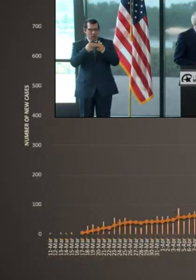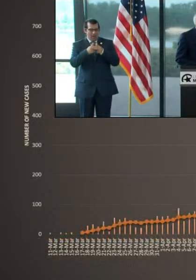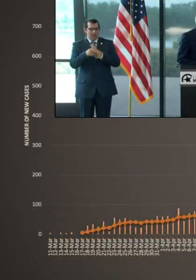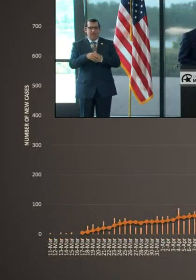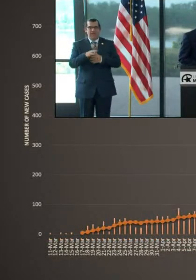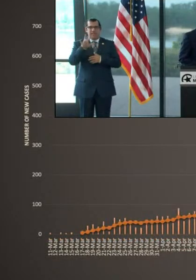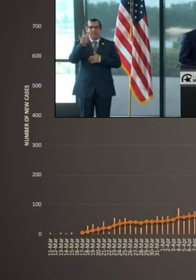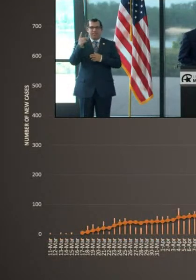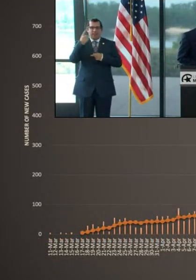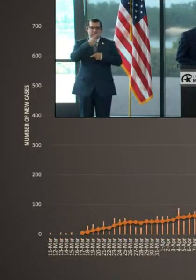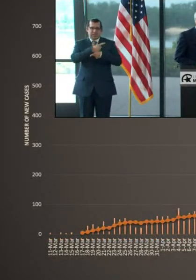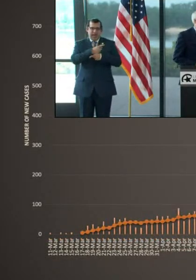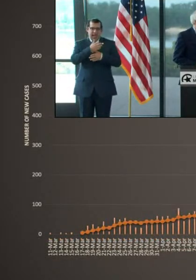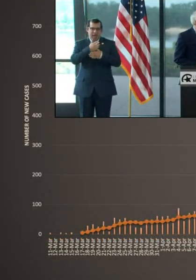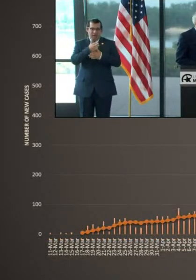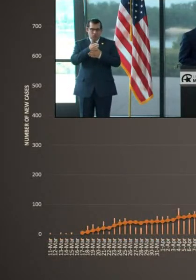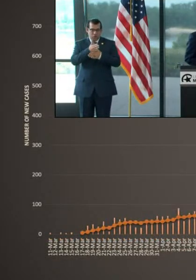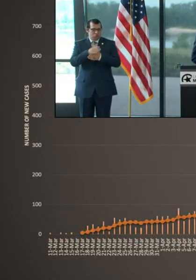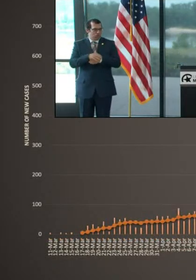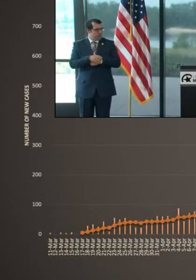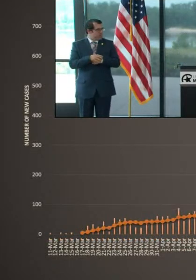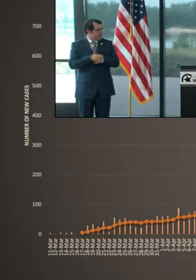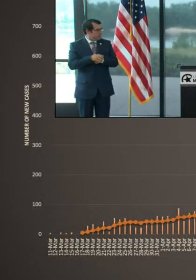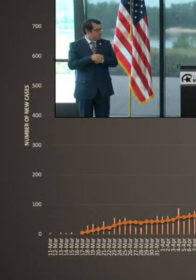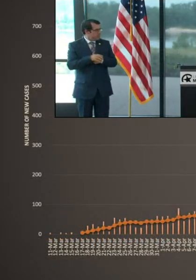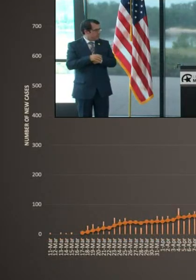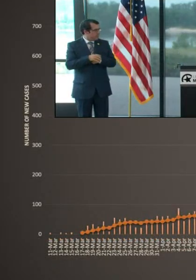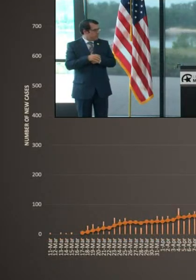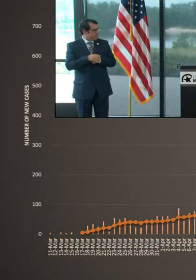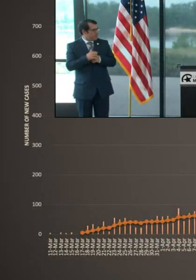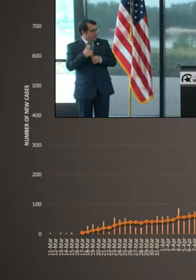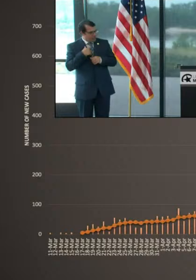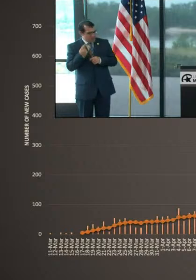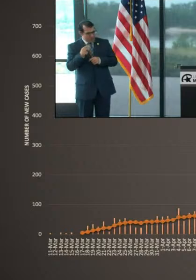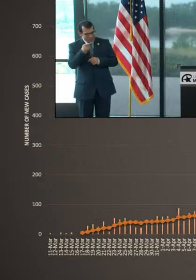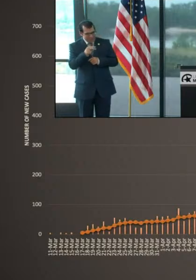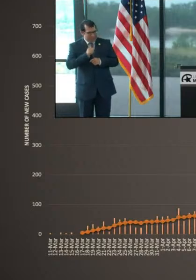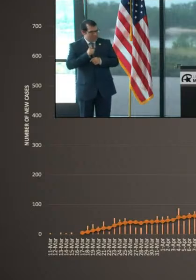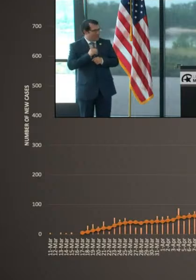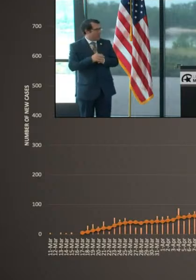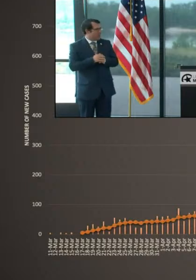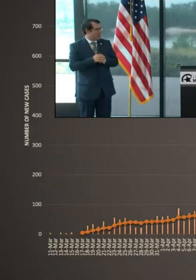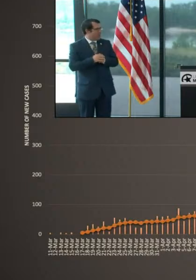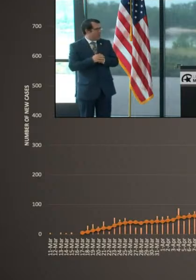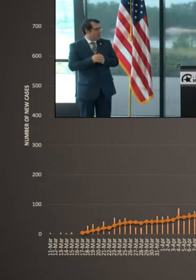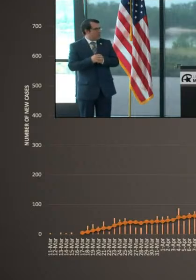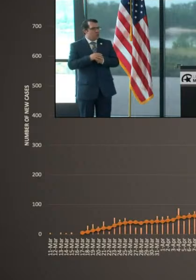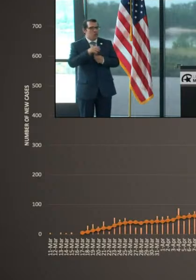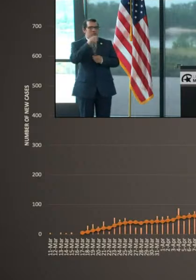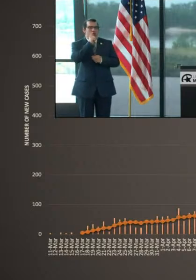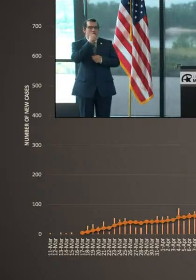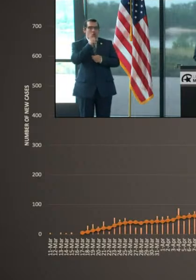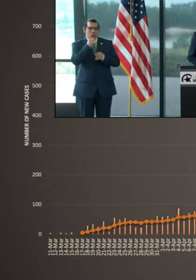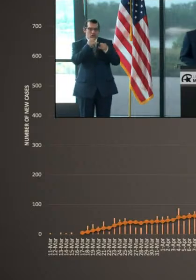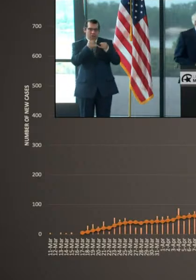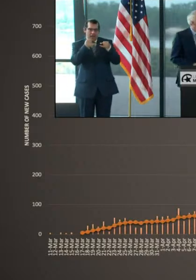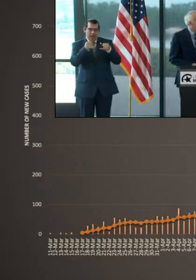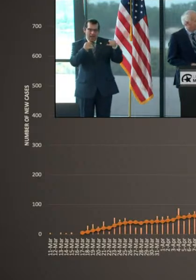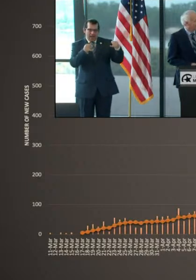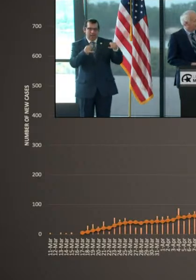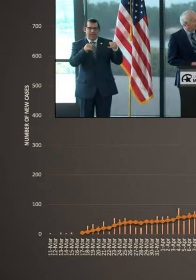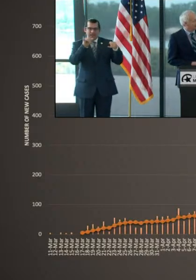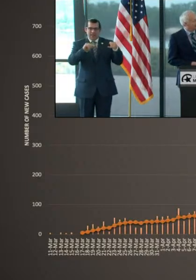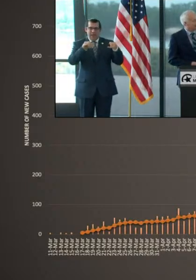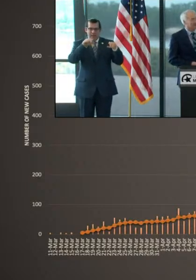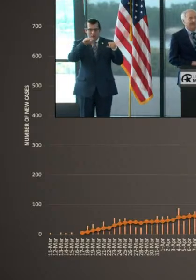is a 7-day rolling average. And if I can step over here so I can see it, you can see that orange line, that the